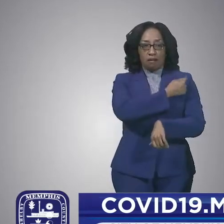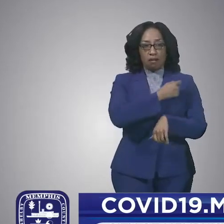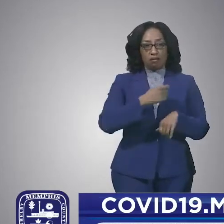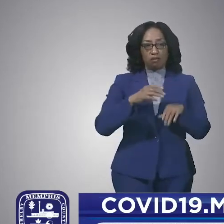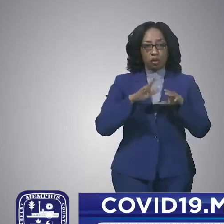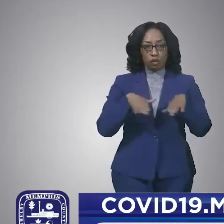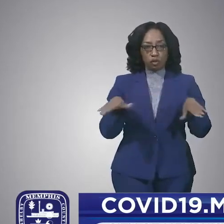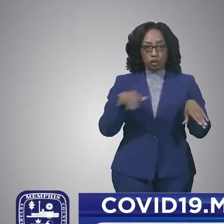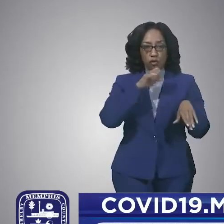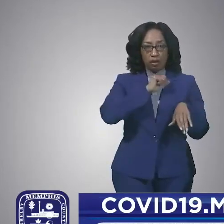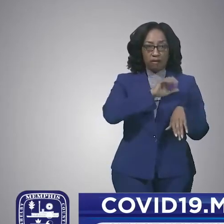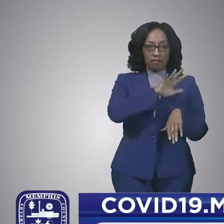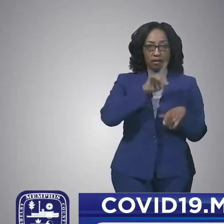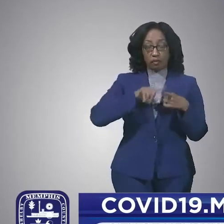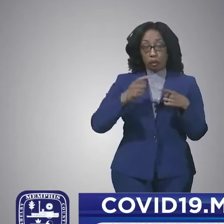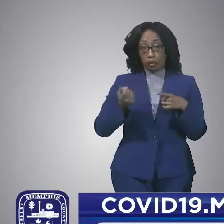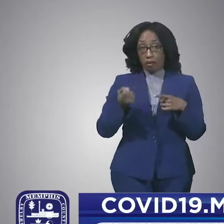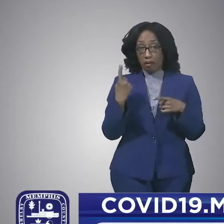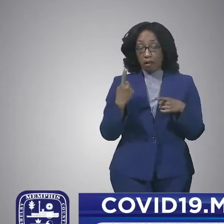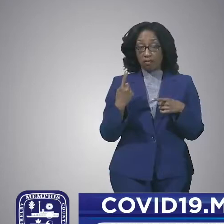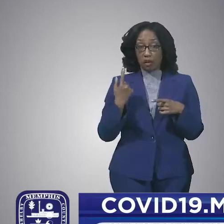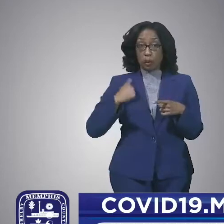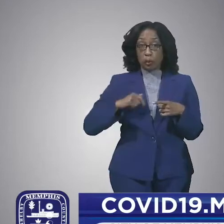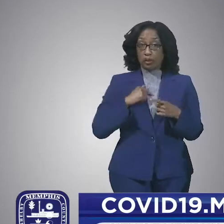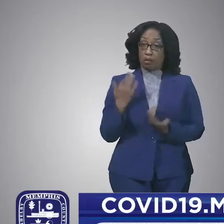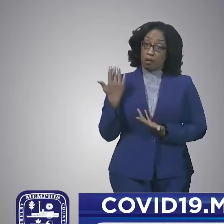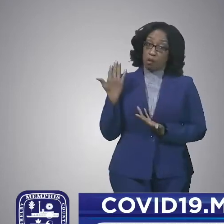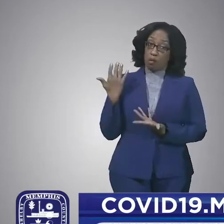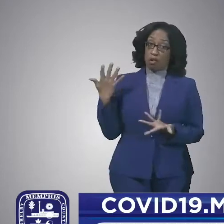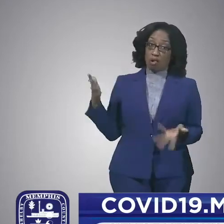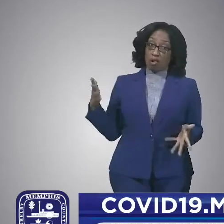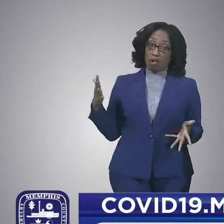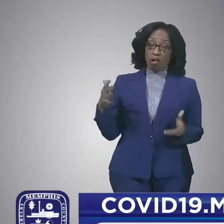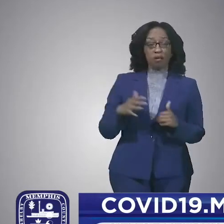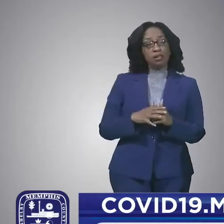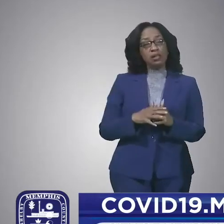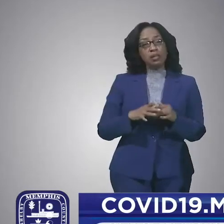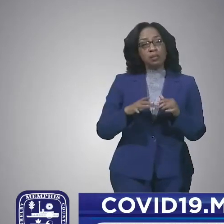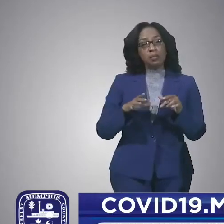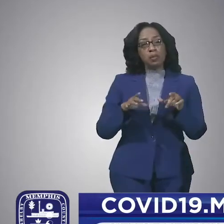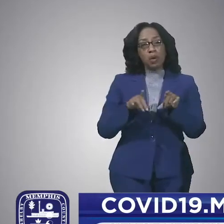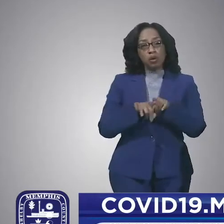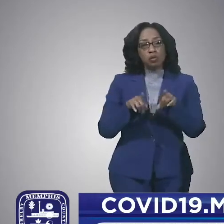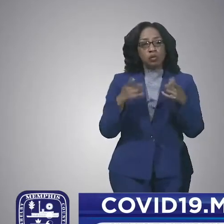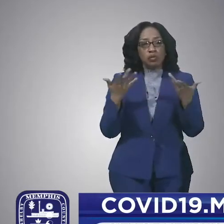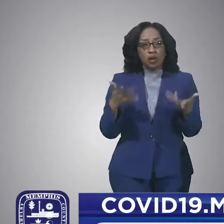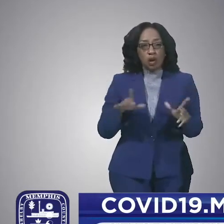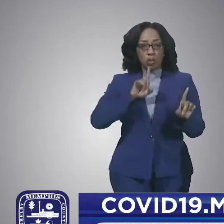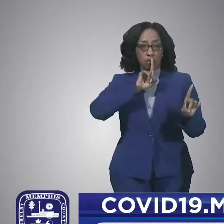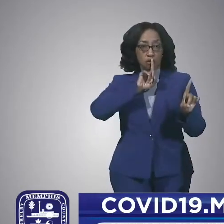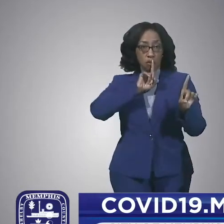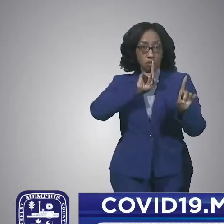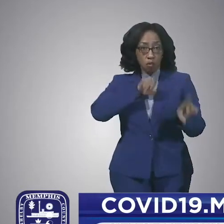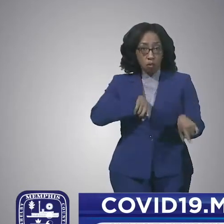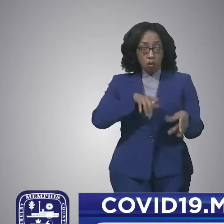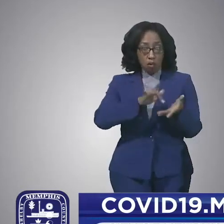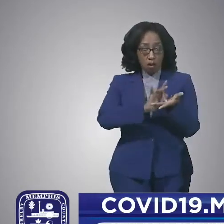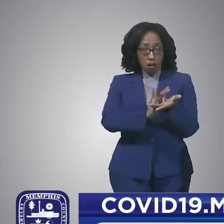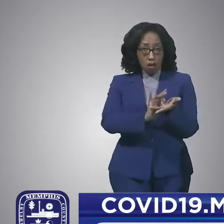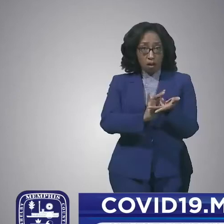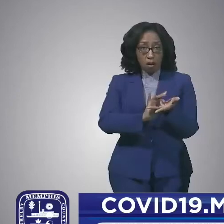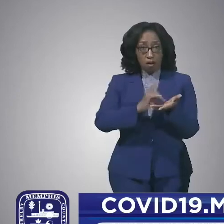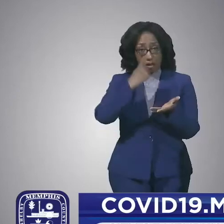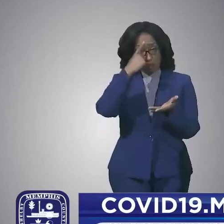5 to 11-year-olds. Now, we're not just waiting. We've actually placed our orders for those juvenile doses. Those doses, remember, are